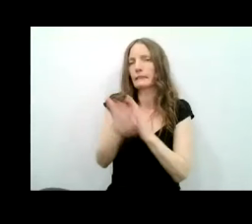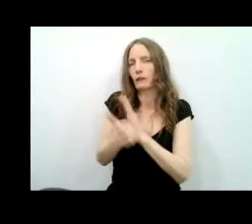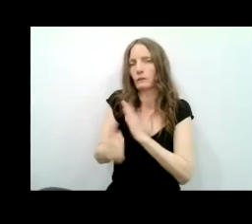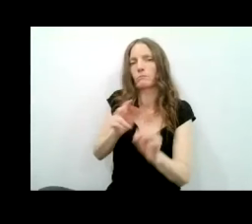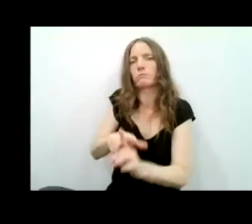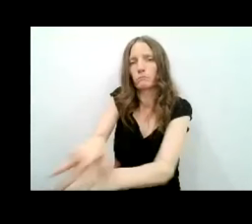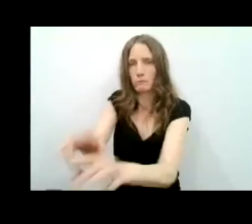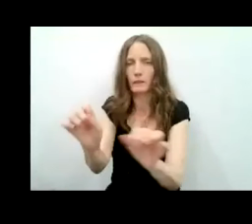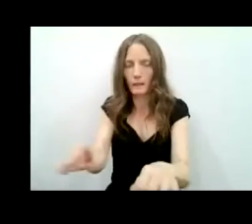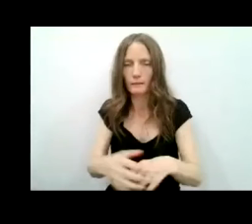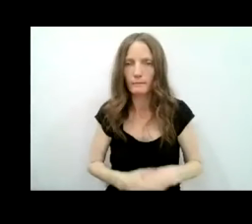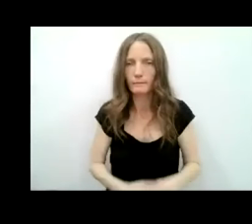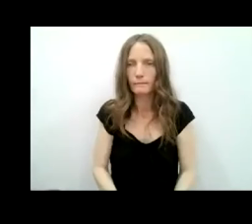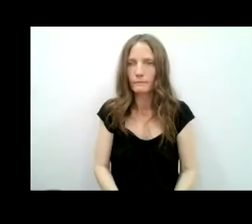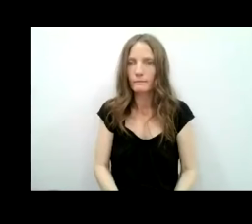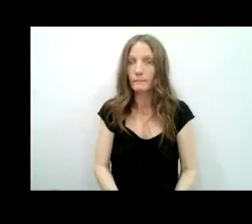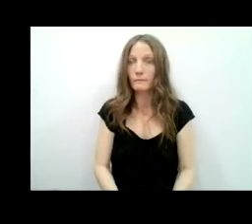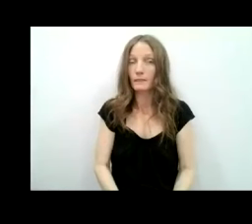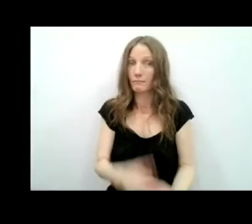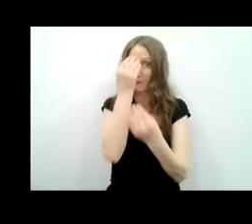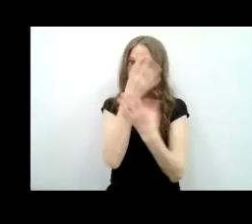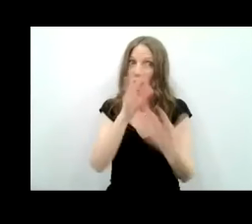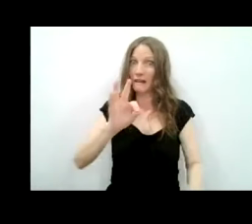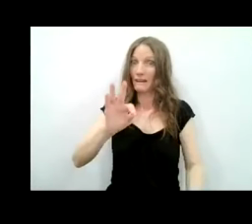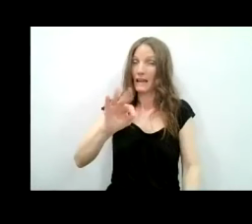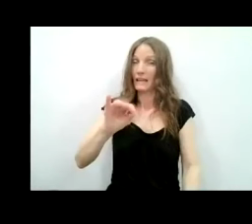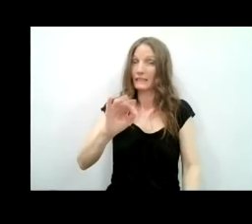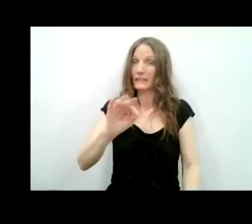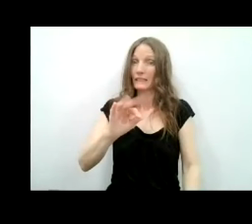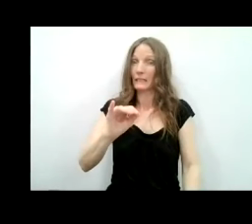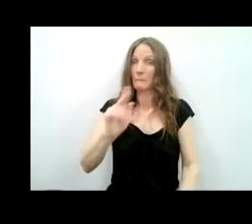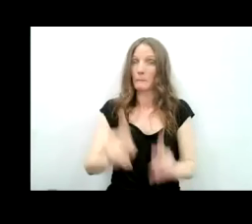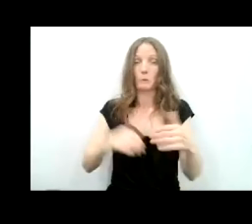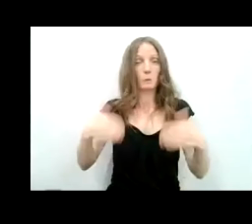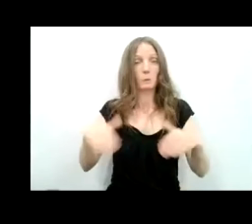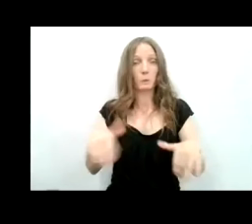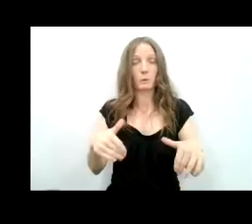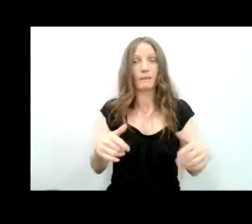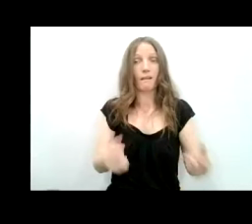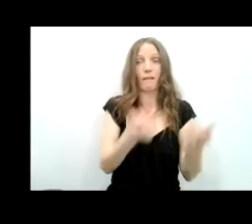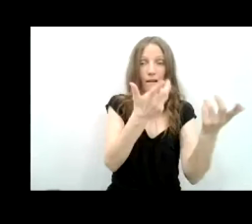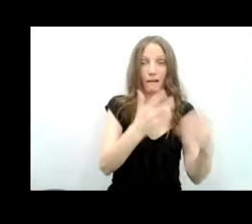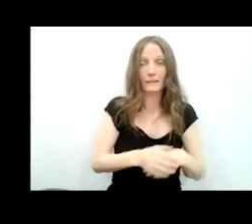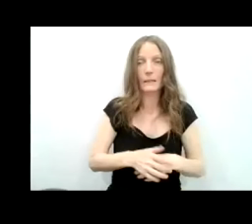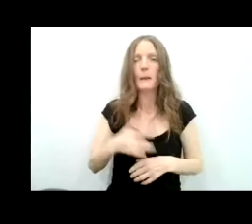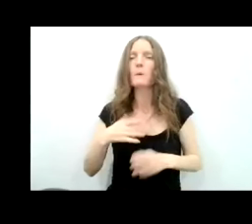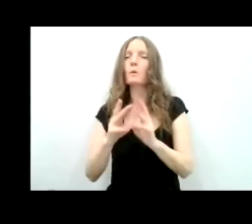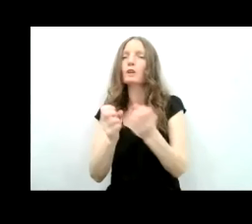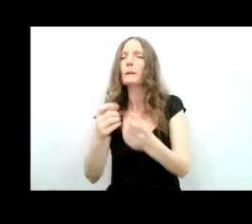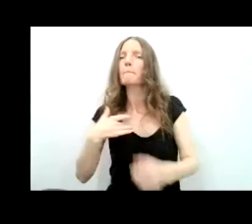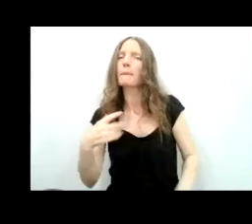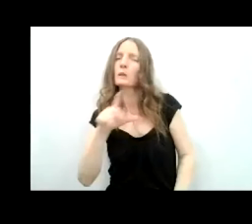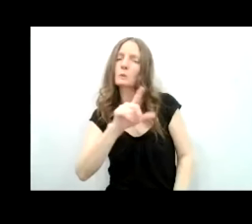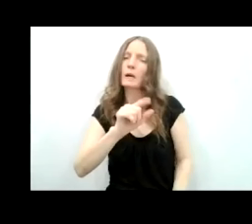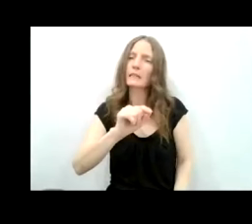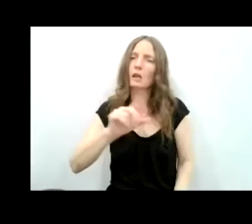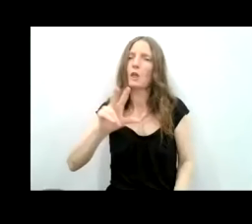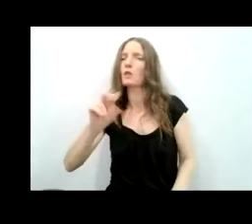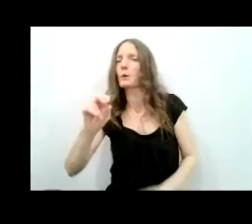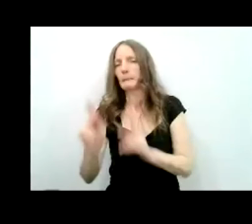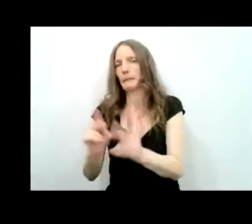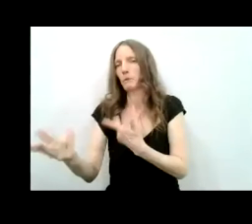bat, 90 is a huge number. We generally sort of have workshops around like 20 to 30. So the best